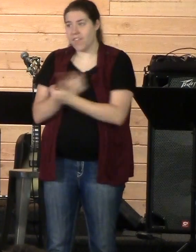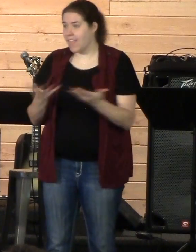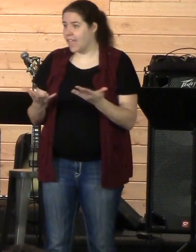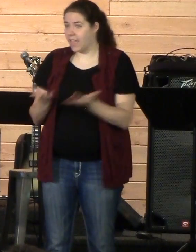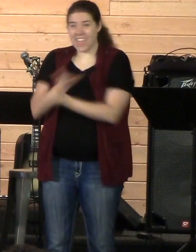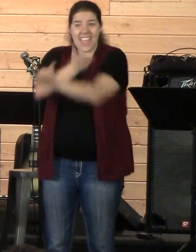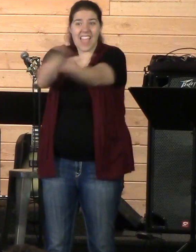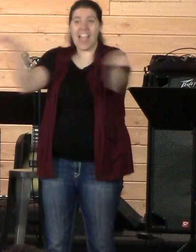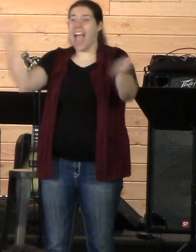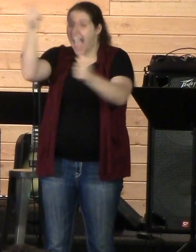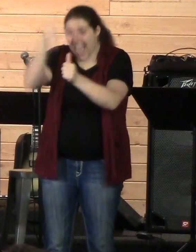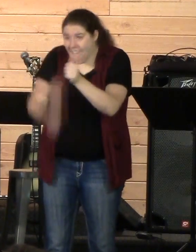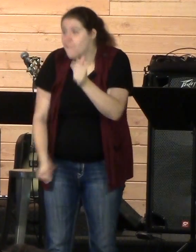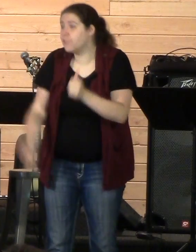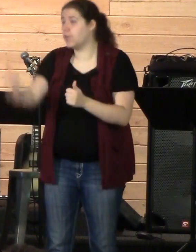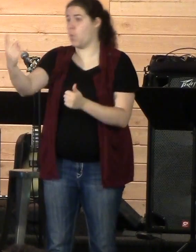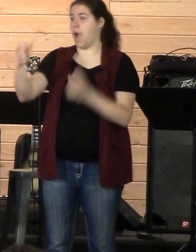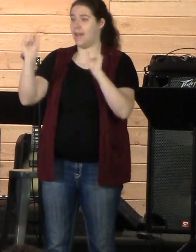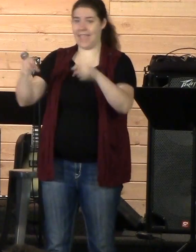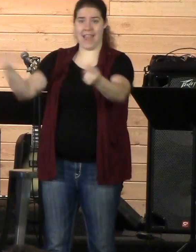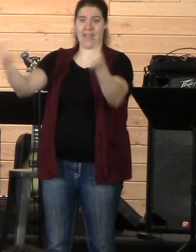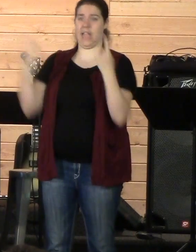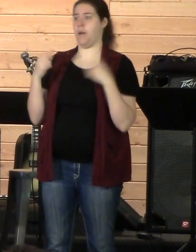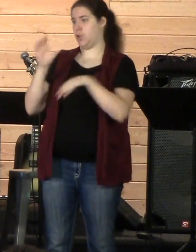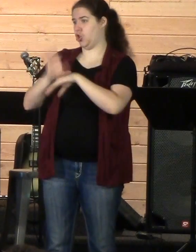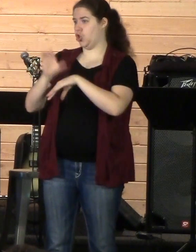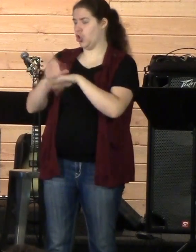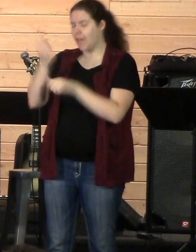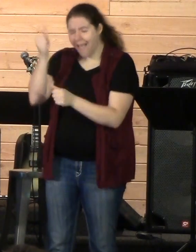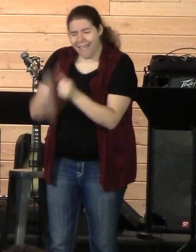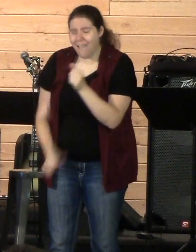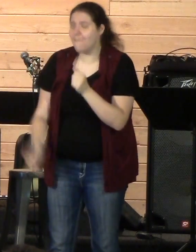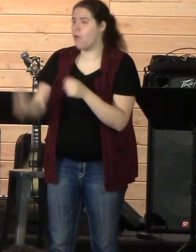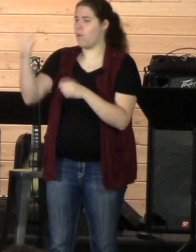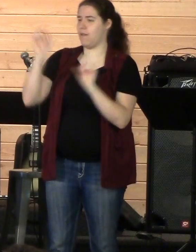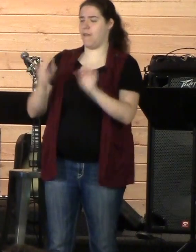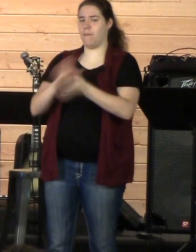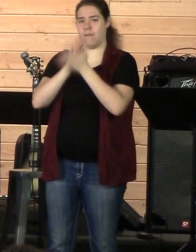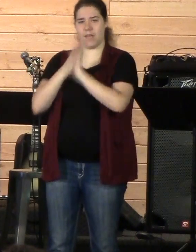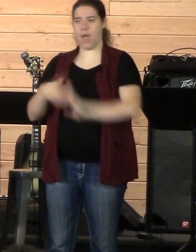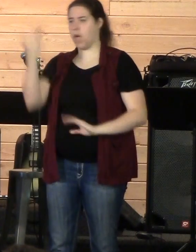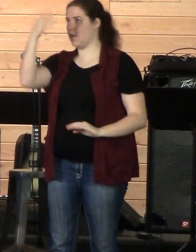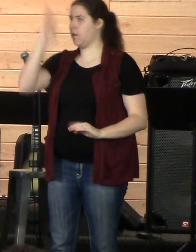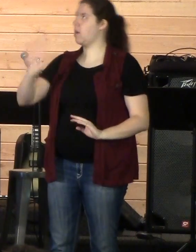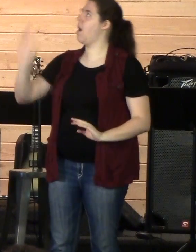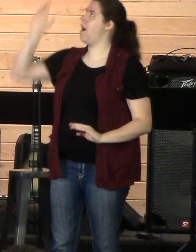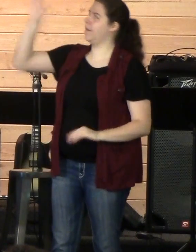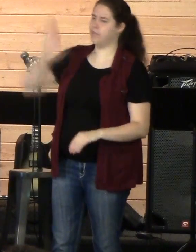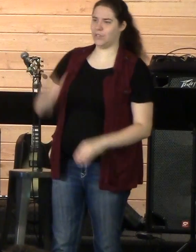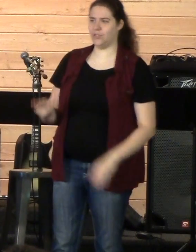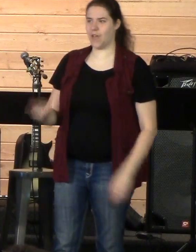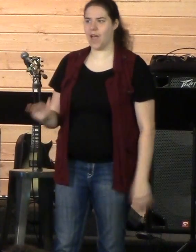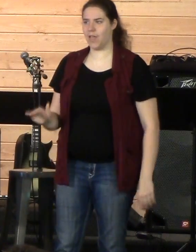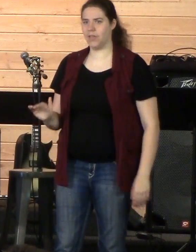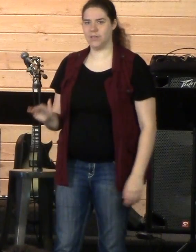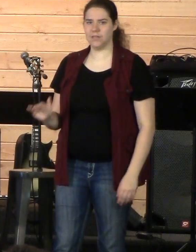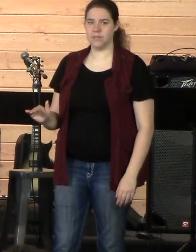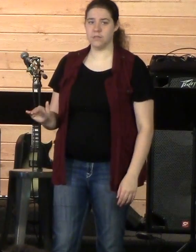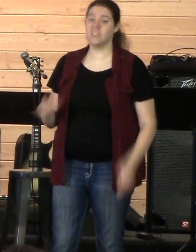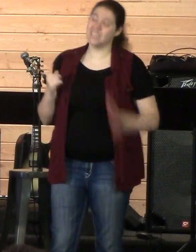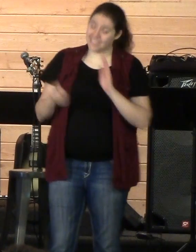the kingdom of God. Everybody gets to be a child of God. We still have this trouble once in a